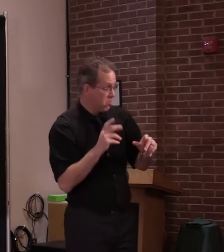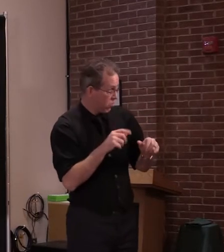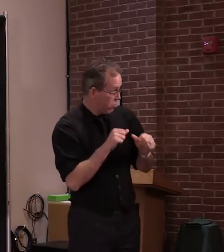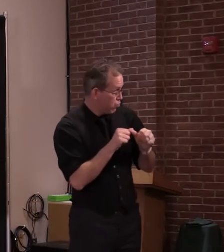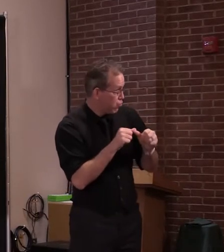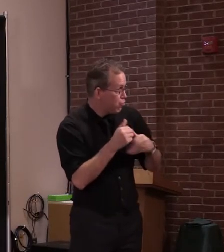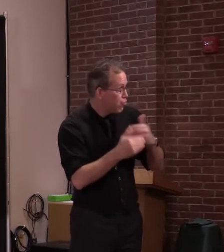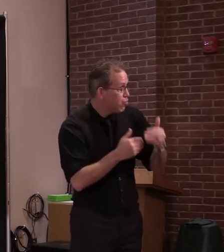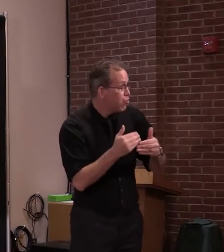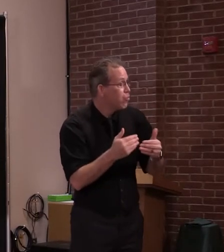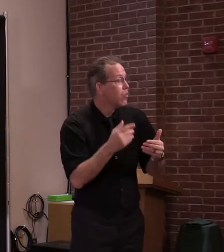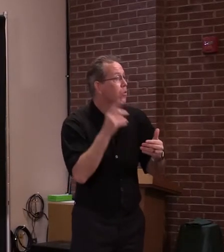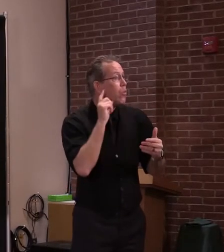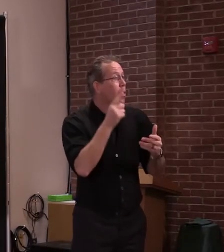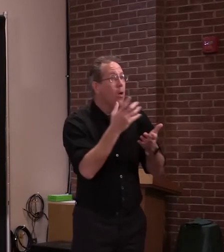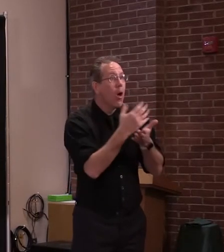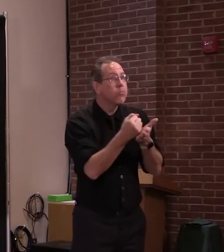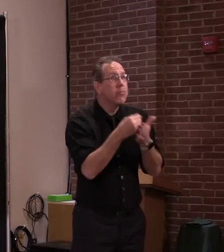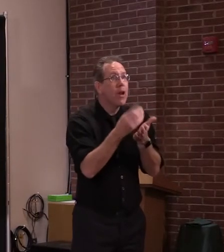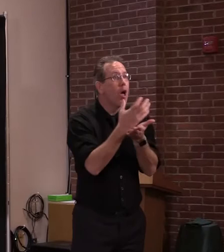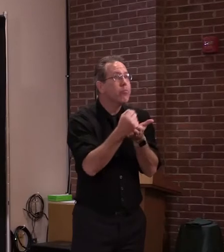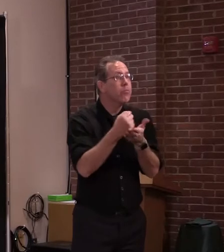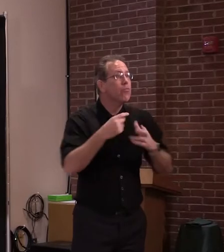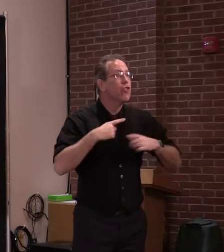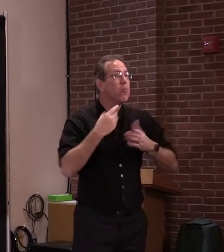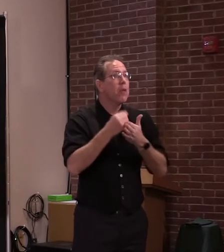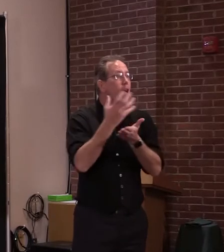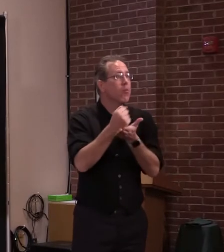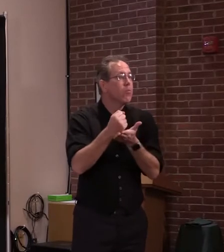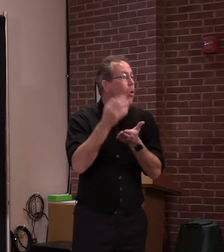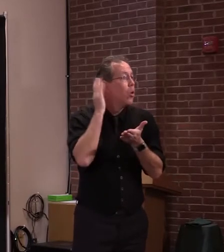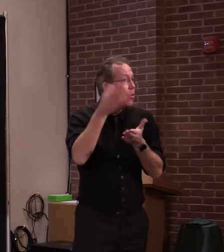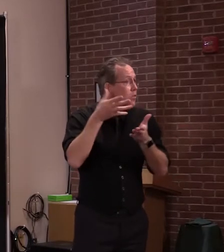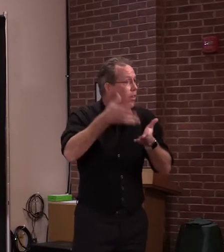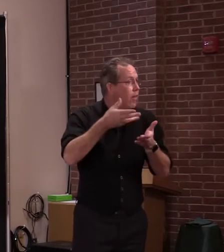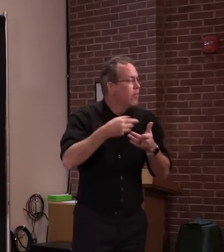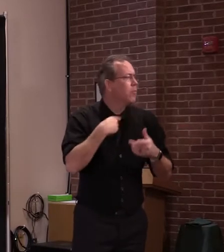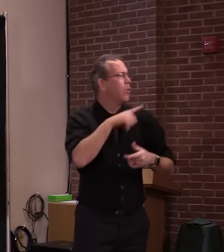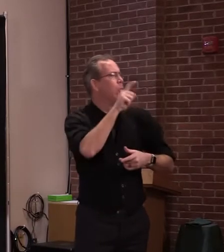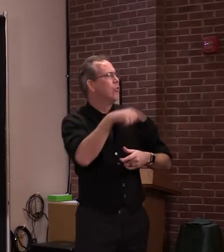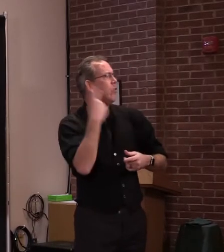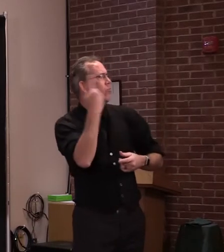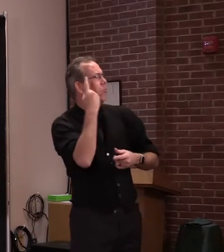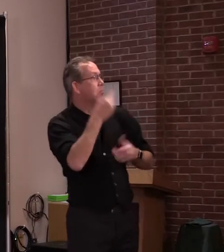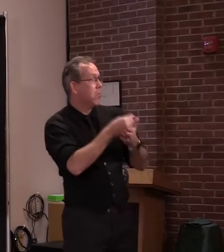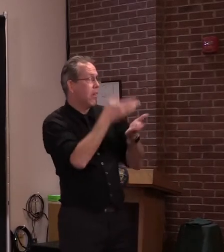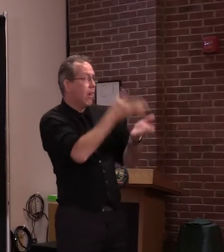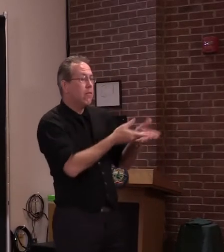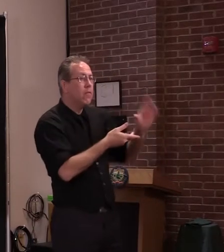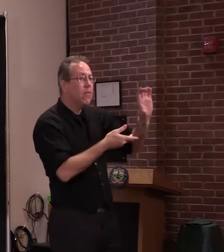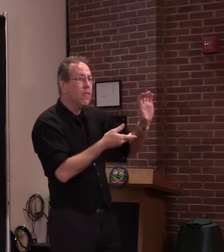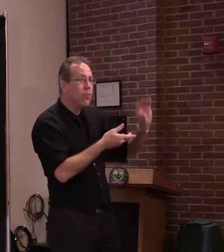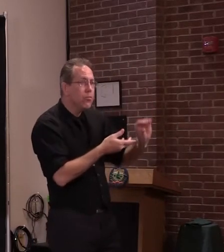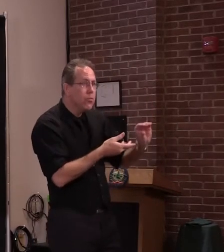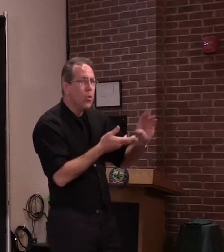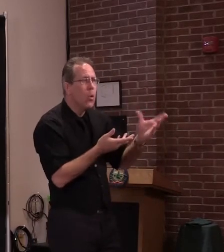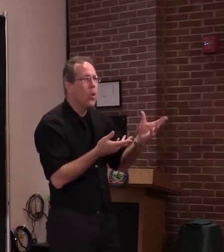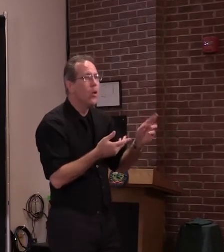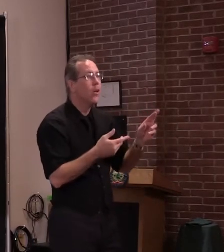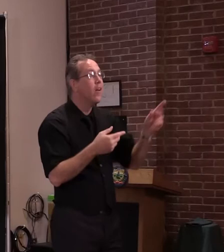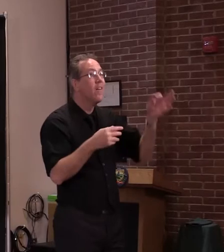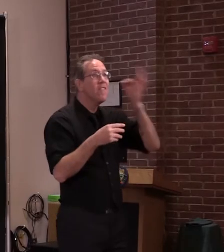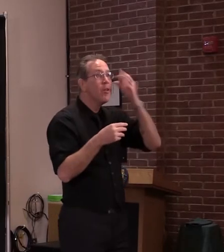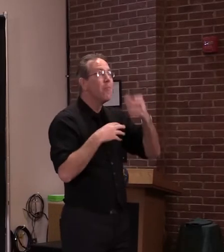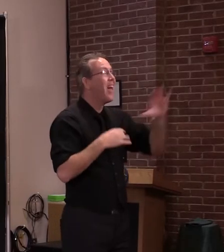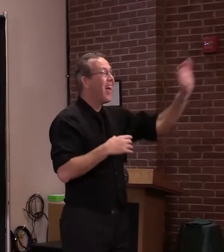that we can that's sustainable in the future. Regardless of whether we have all this federal money or not,